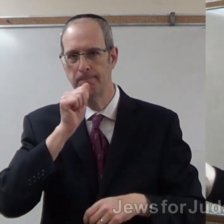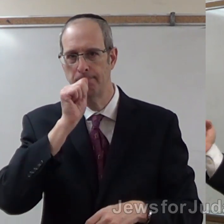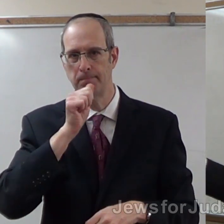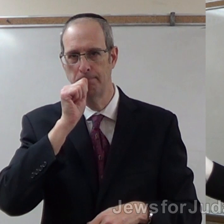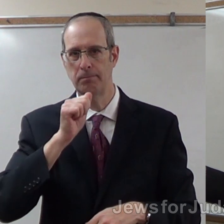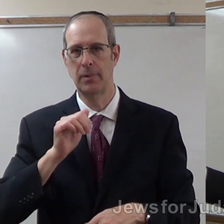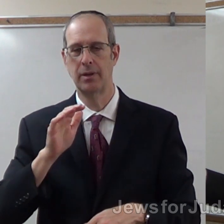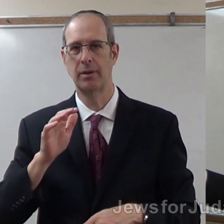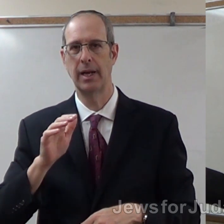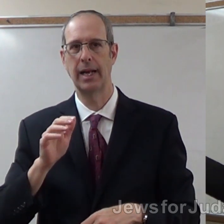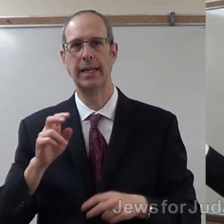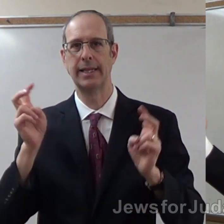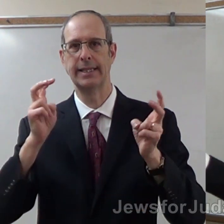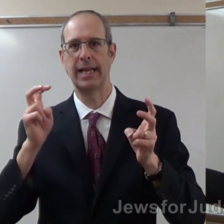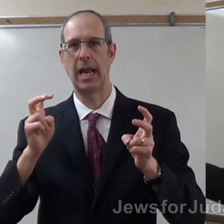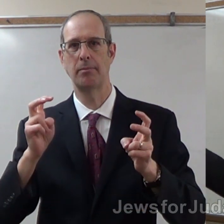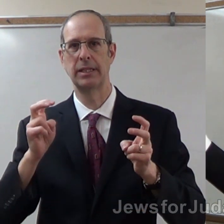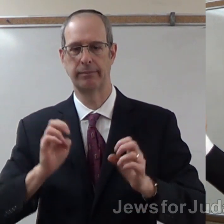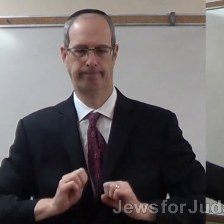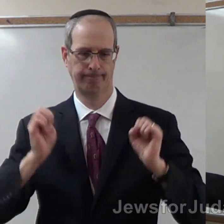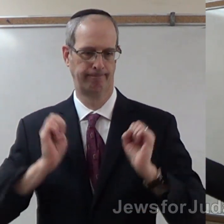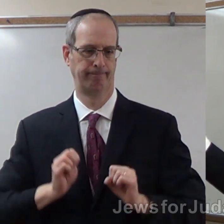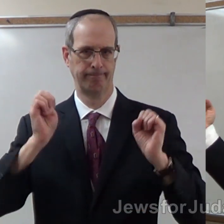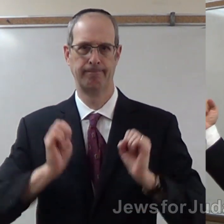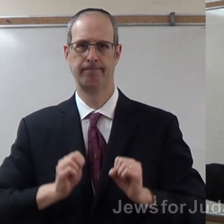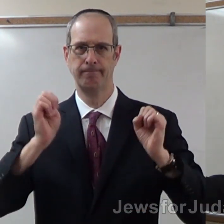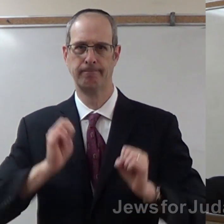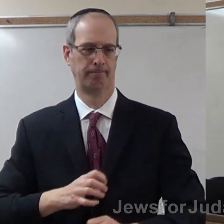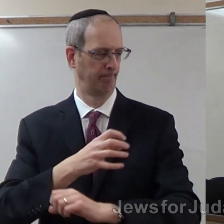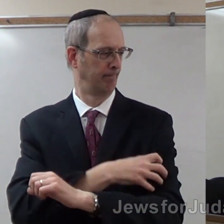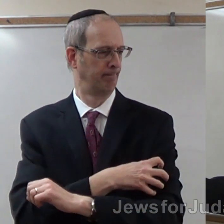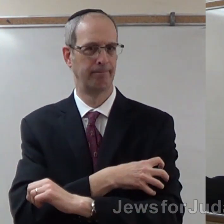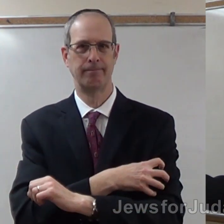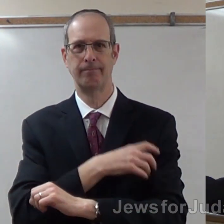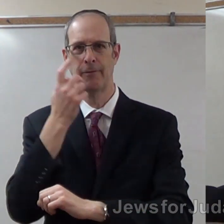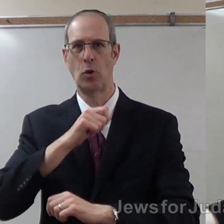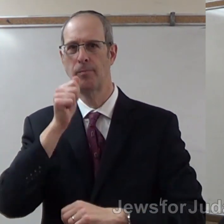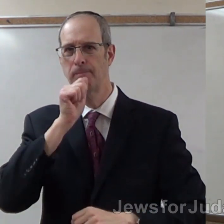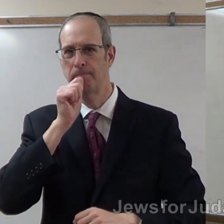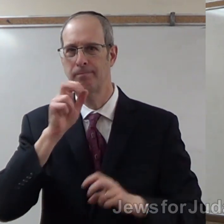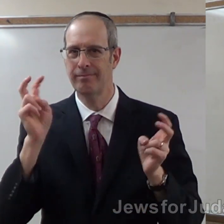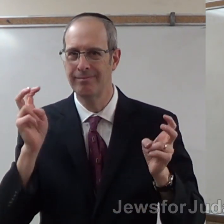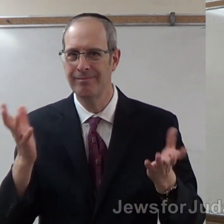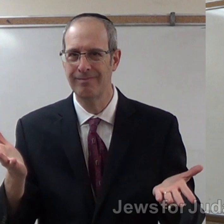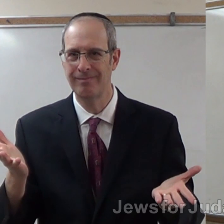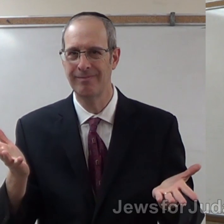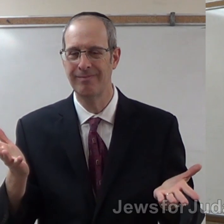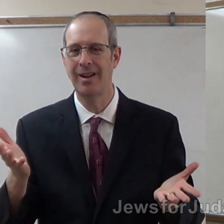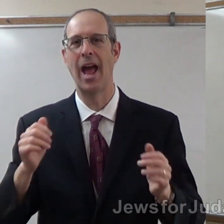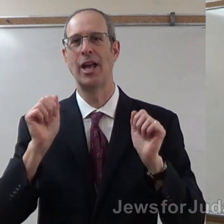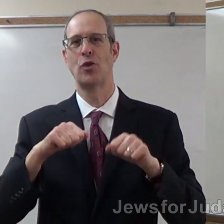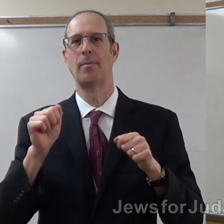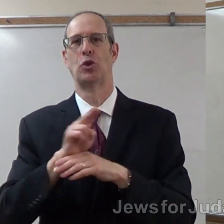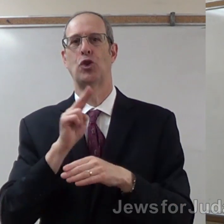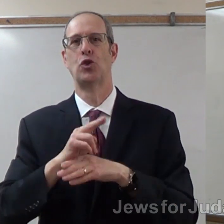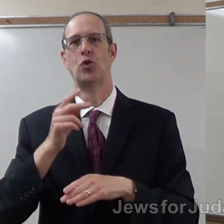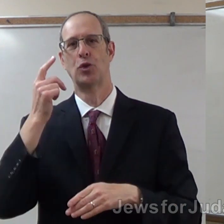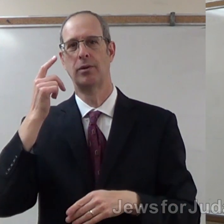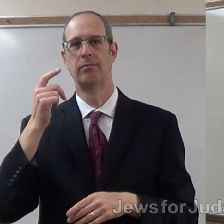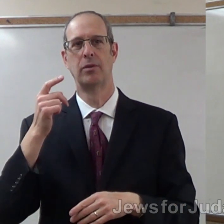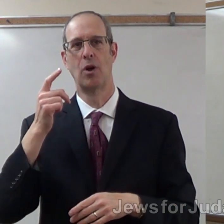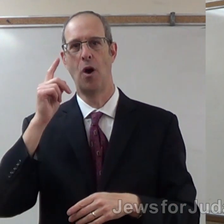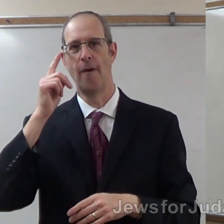you're building muscles. You're building your muscles of patience. And you'll be able to use them when you need them.